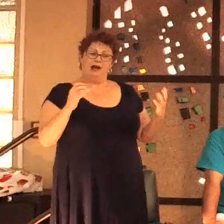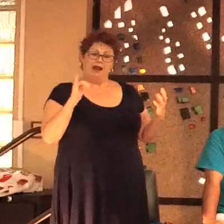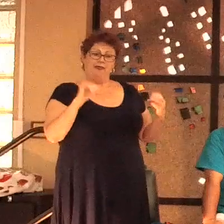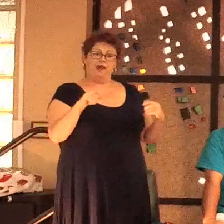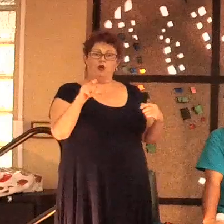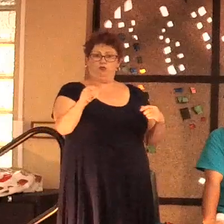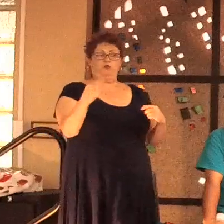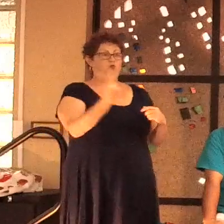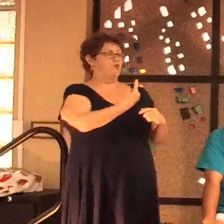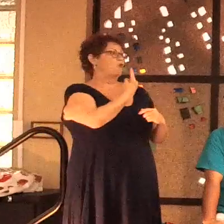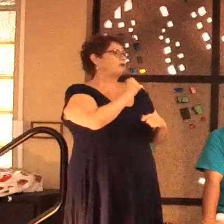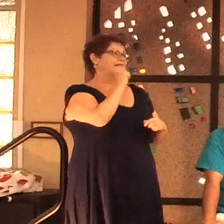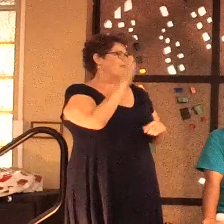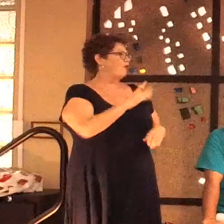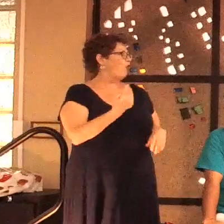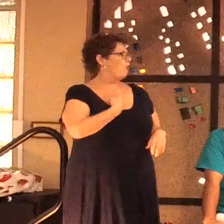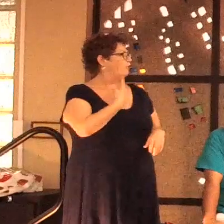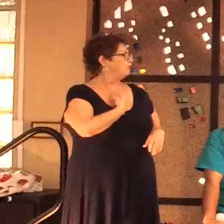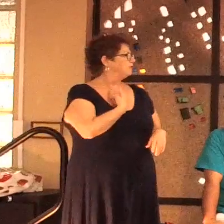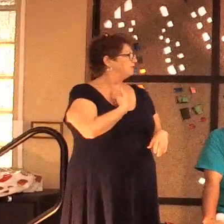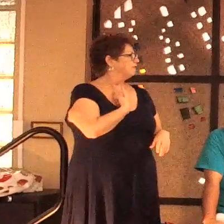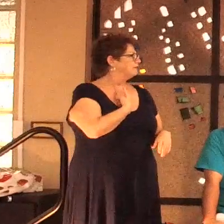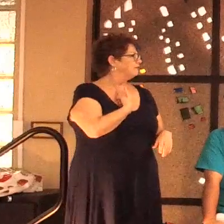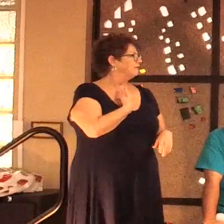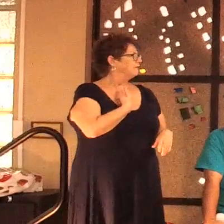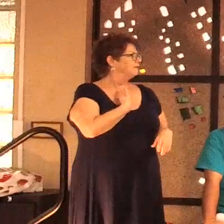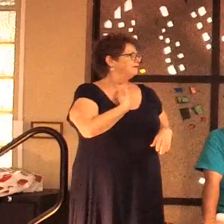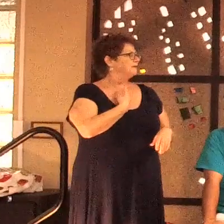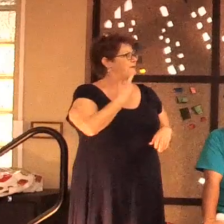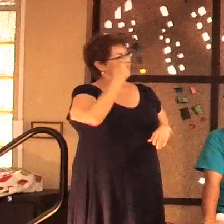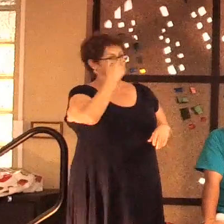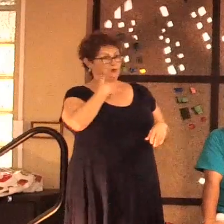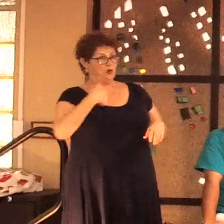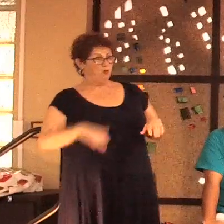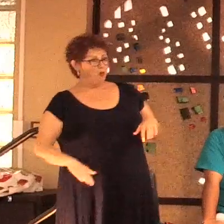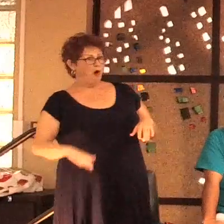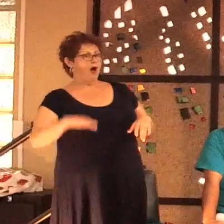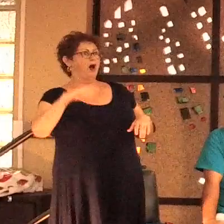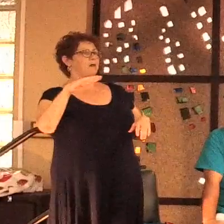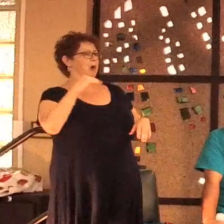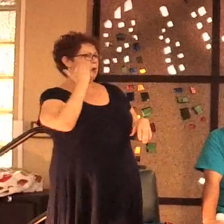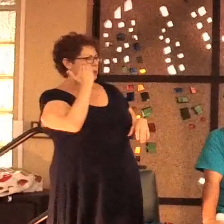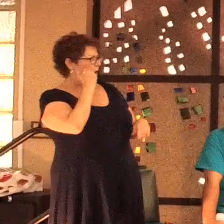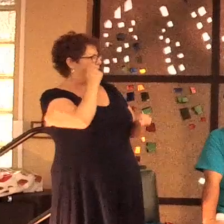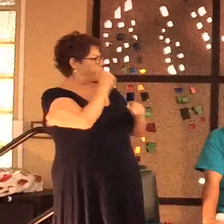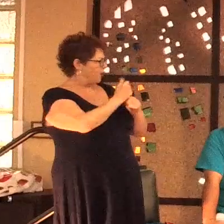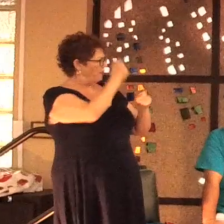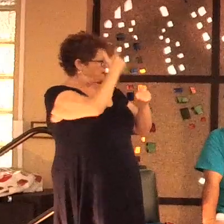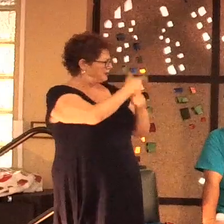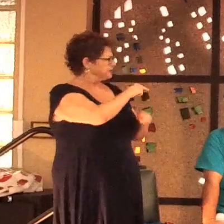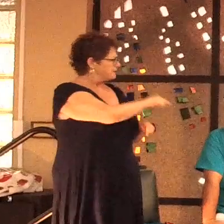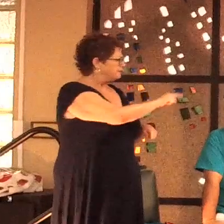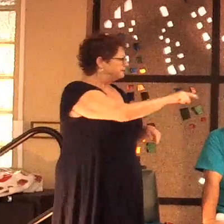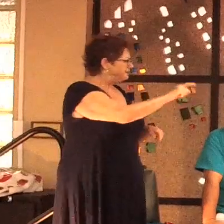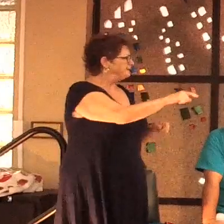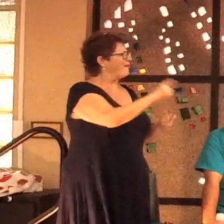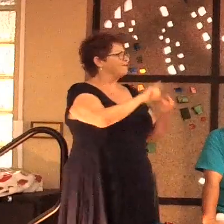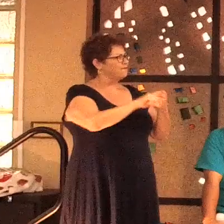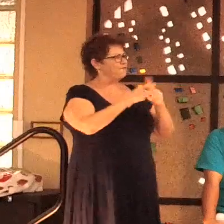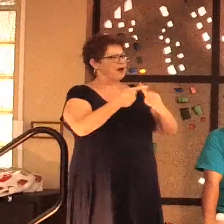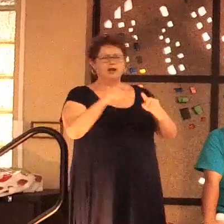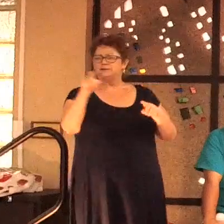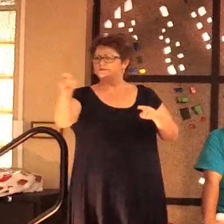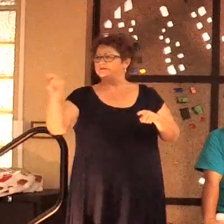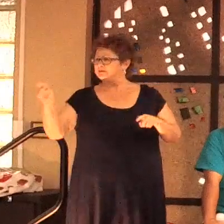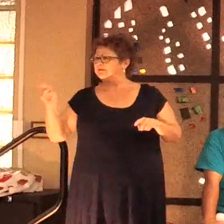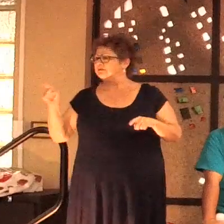wonderful. I've learned a lot that you will find out that you are never alone, because growing up, you know that you might have brothers